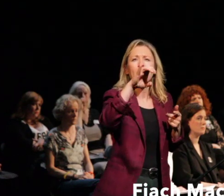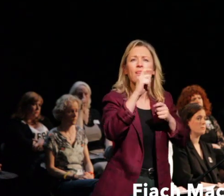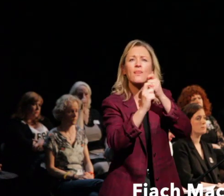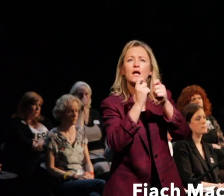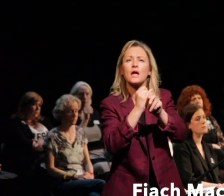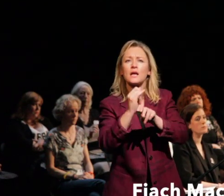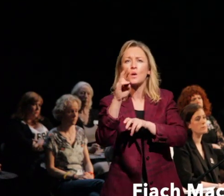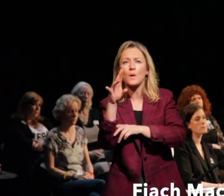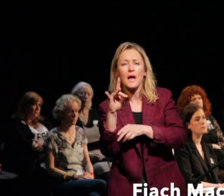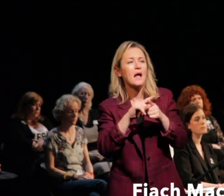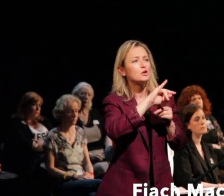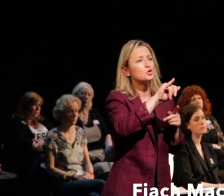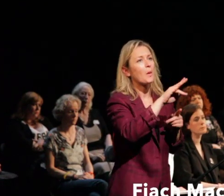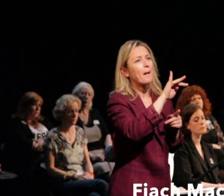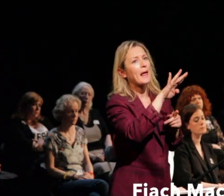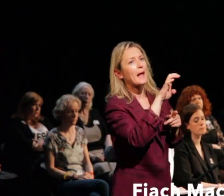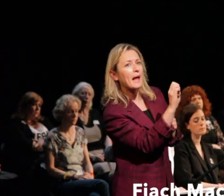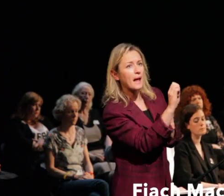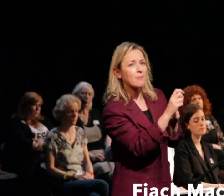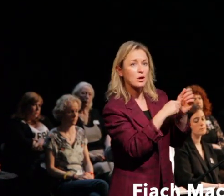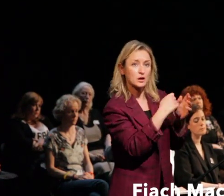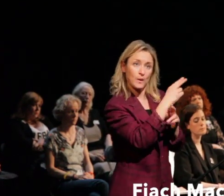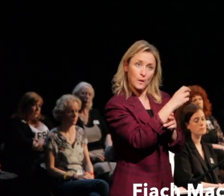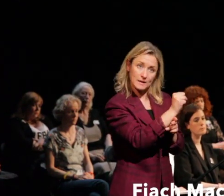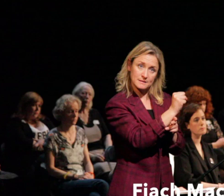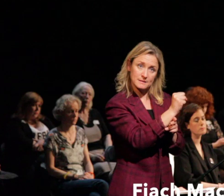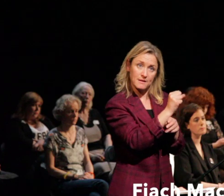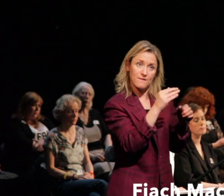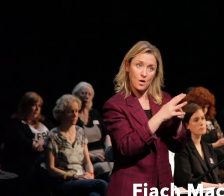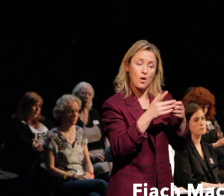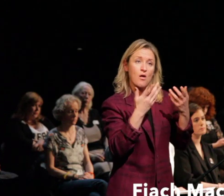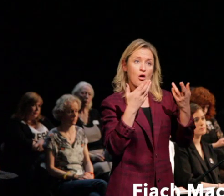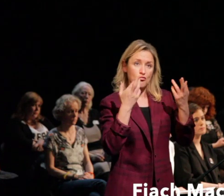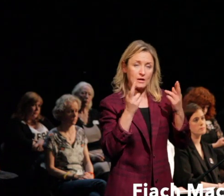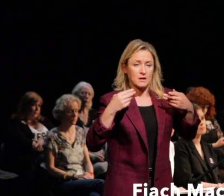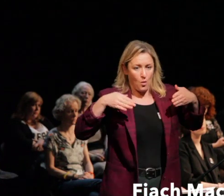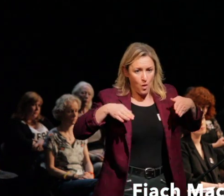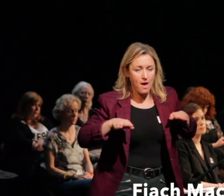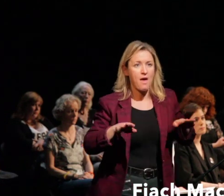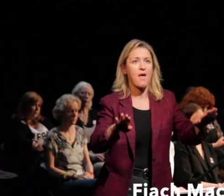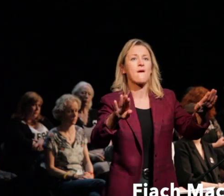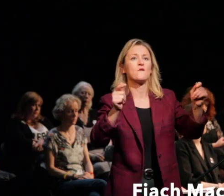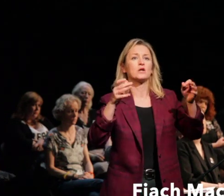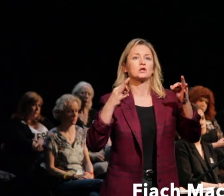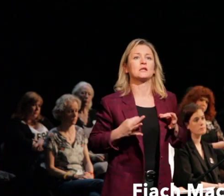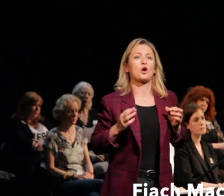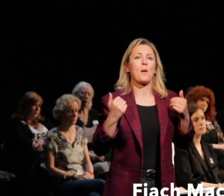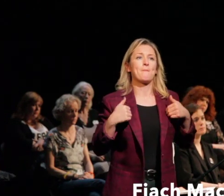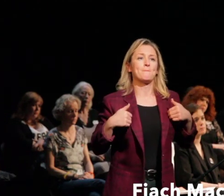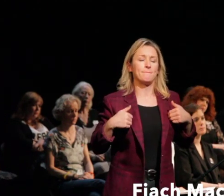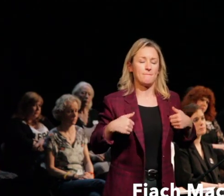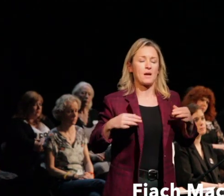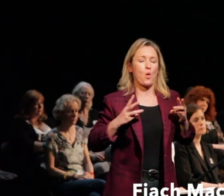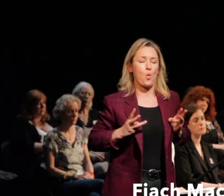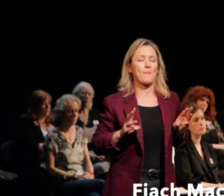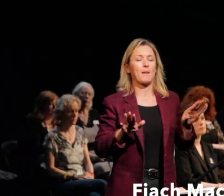the Jubilee project in the US, which is an amazing project, for pathways to sustained gender balance. We want to achieve